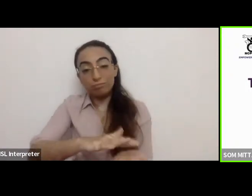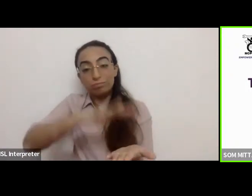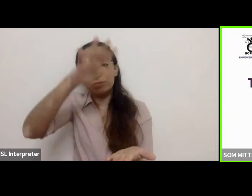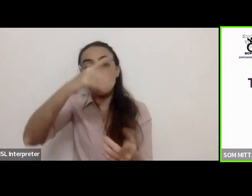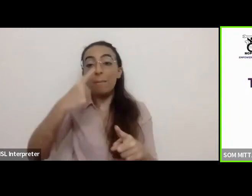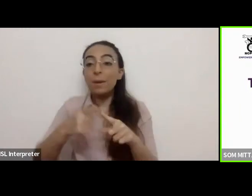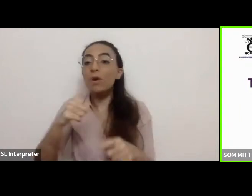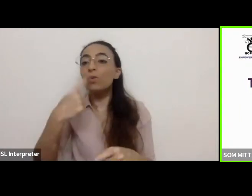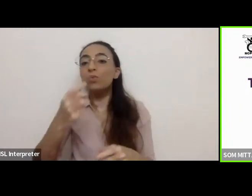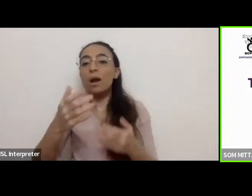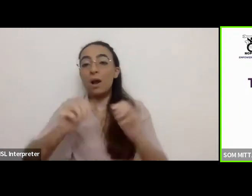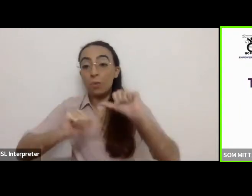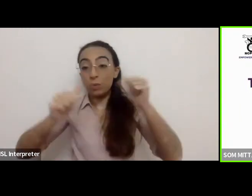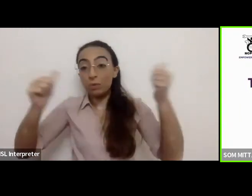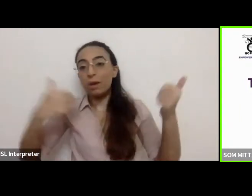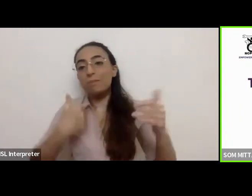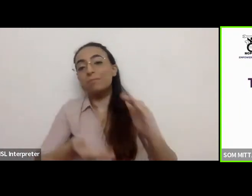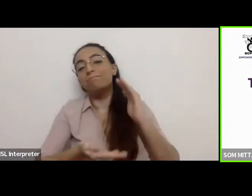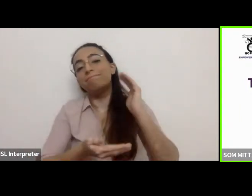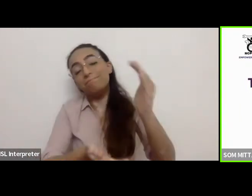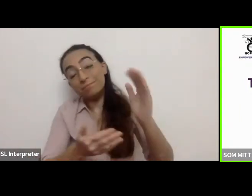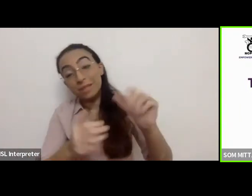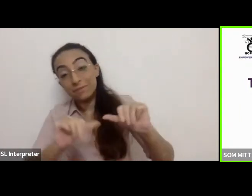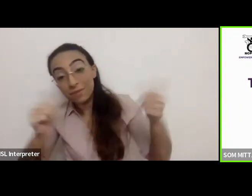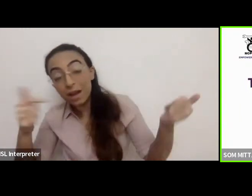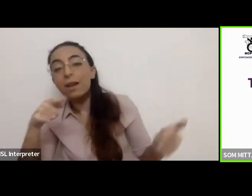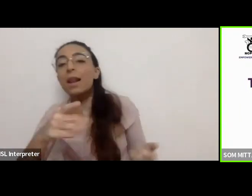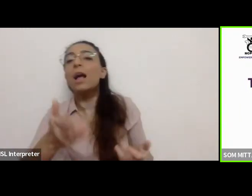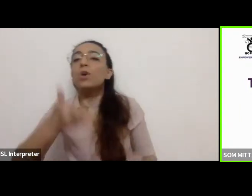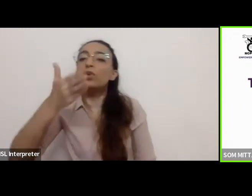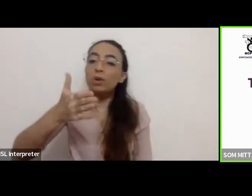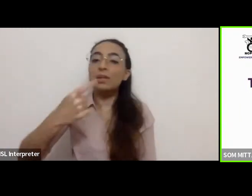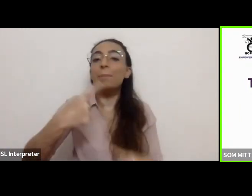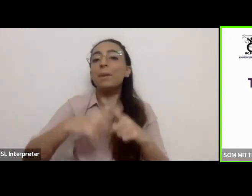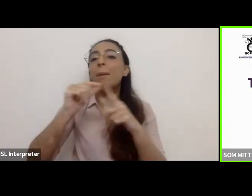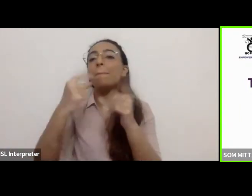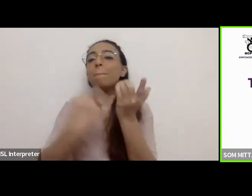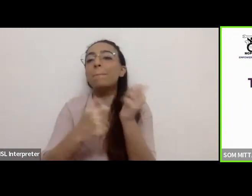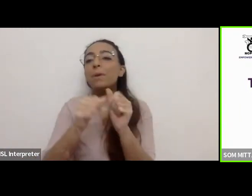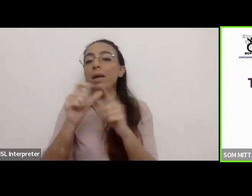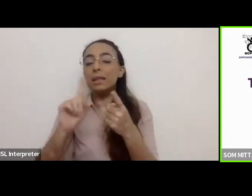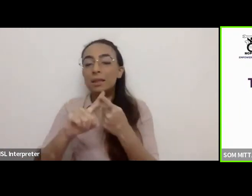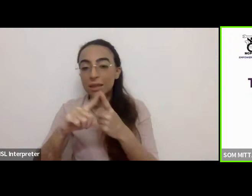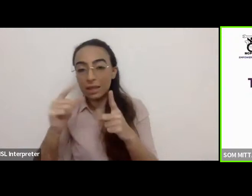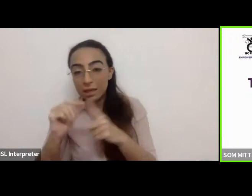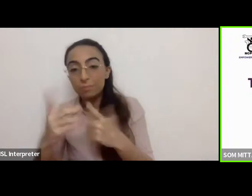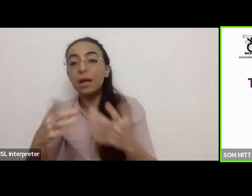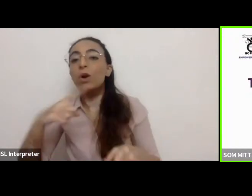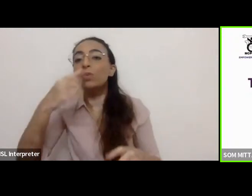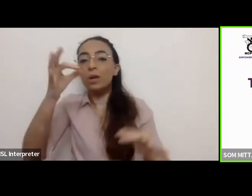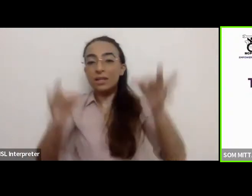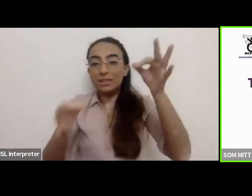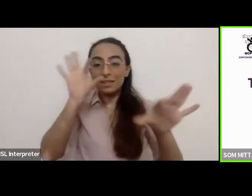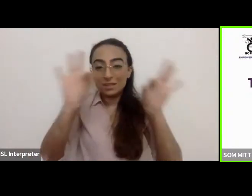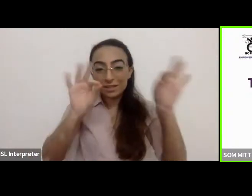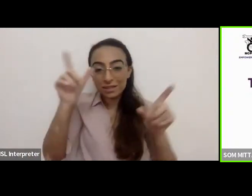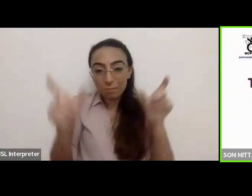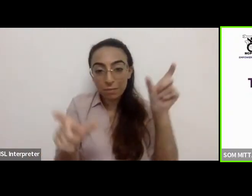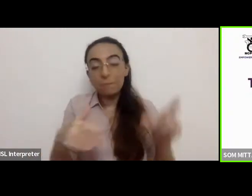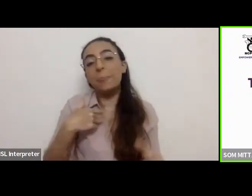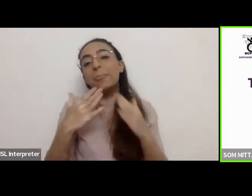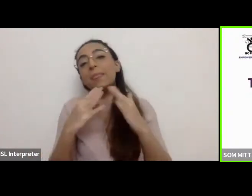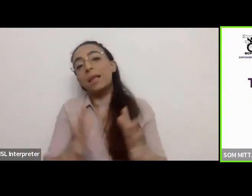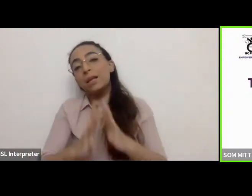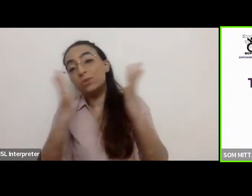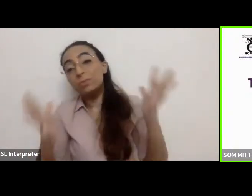congratulations, winners, and thank you, Pradeep, and everybody else in the jury to have done such a wonderful job. Sangeeta ji, again,